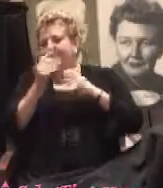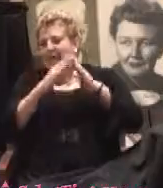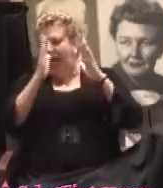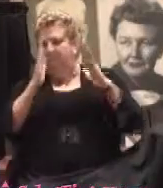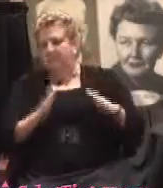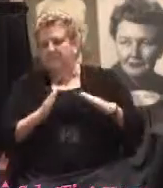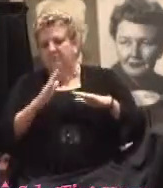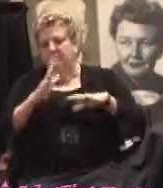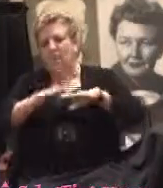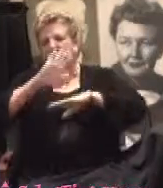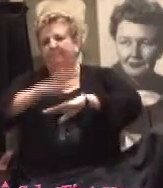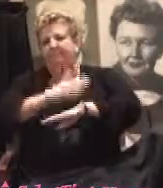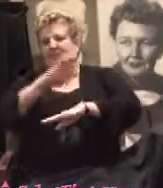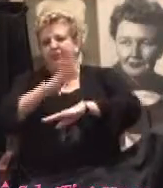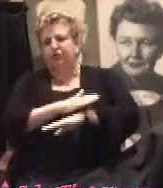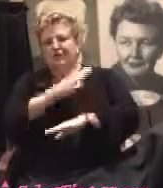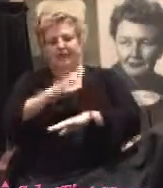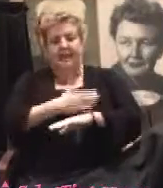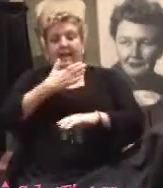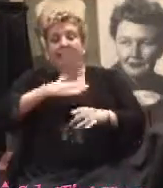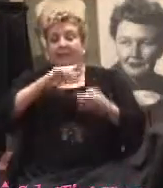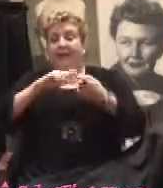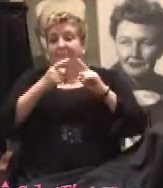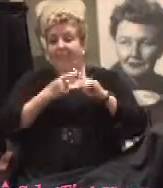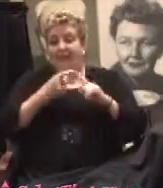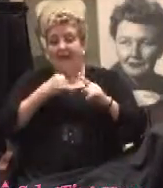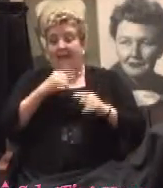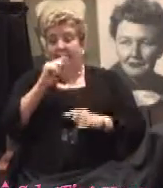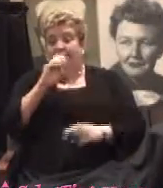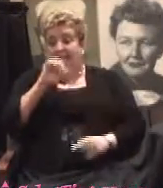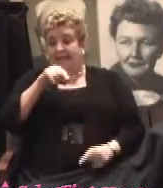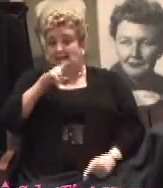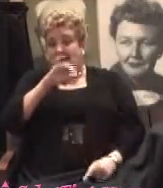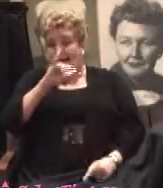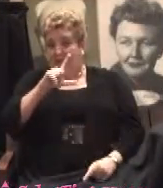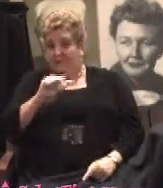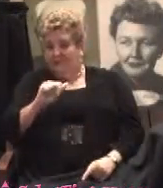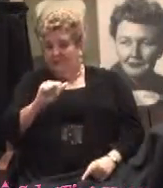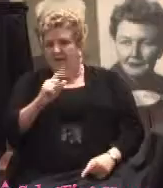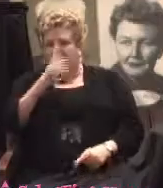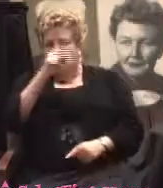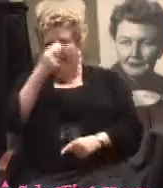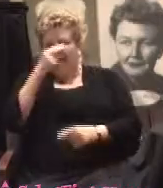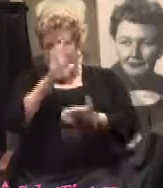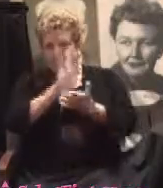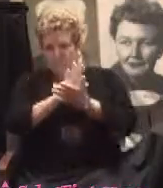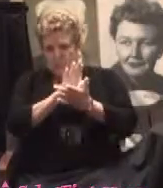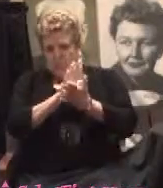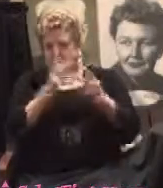bottle of tequila, and these guys started doing shots of tequila. And this was a Catholic school party, meaning there were 6 guys and no